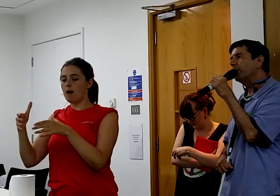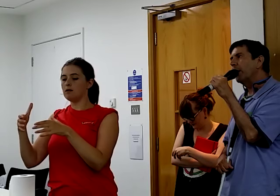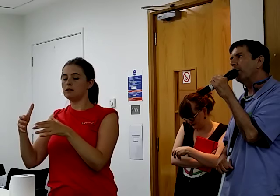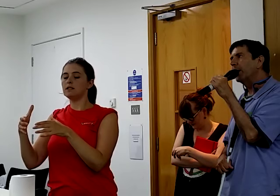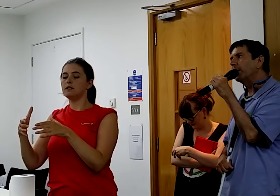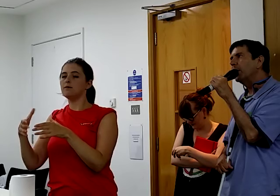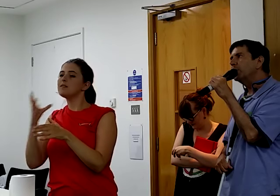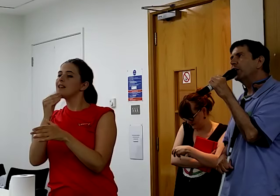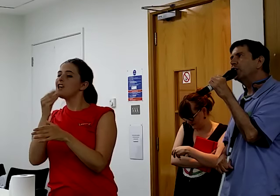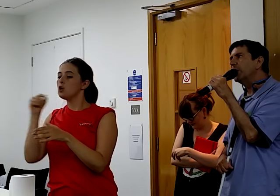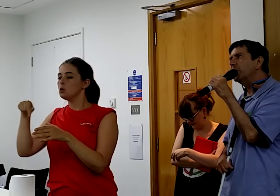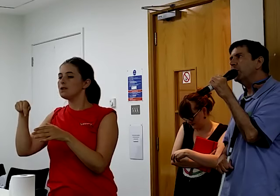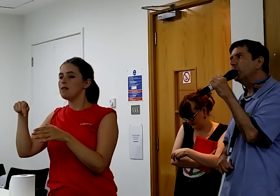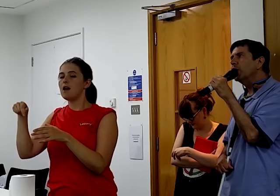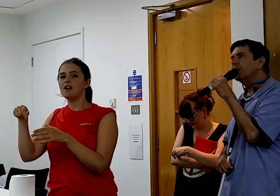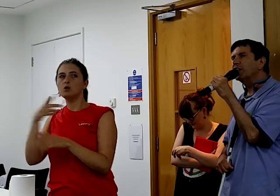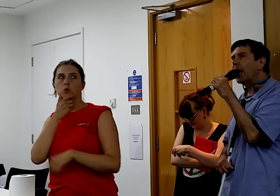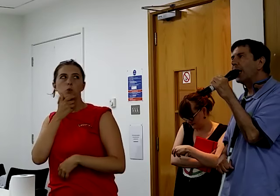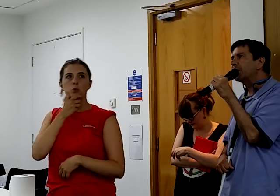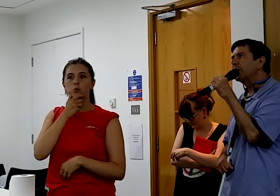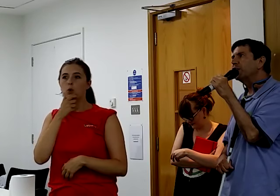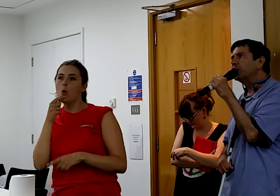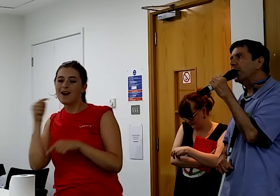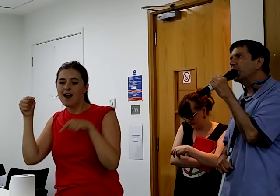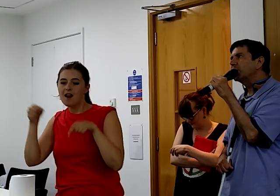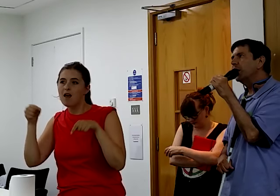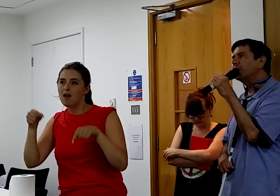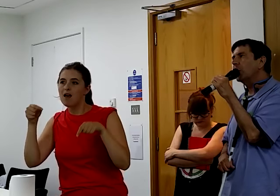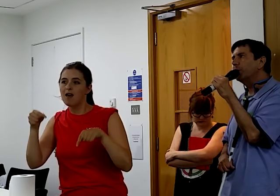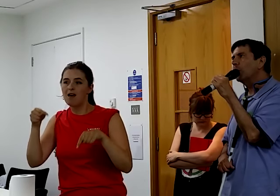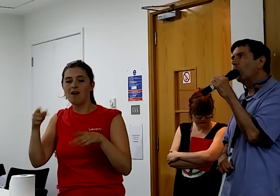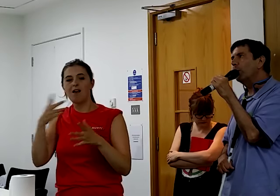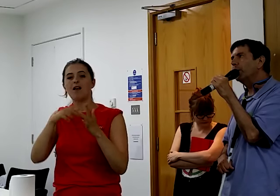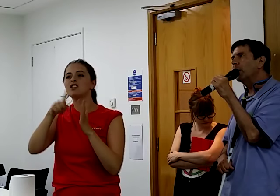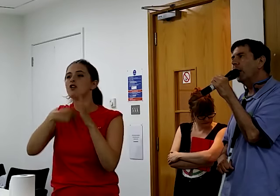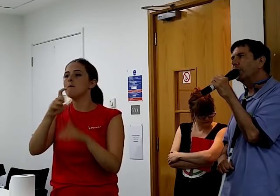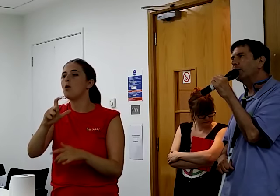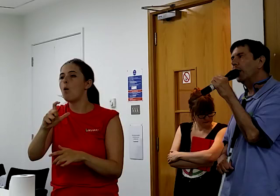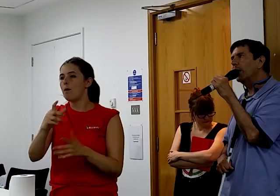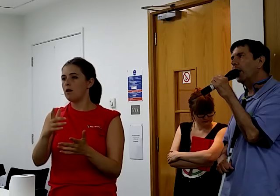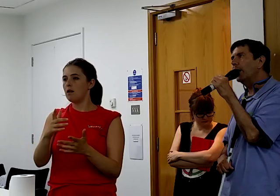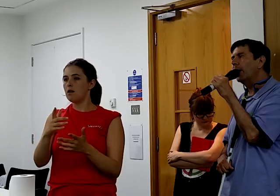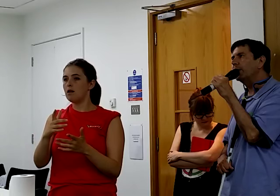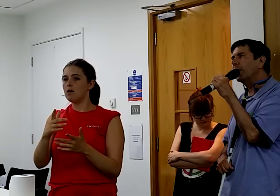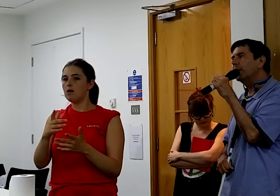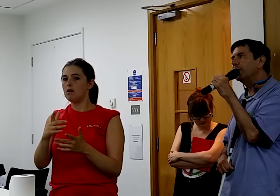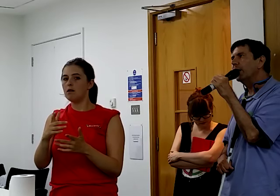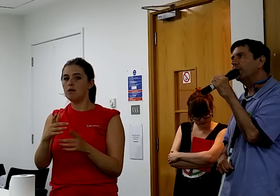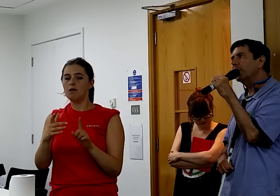the referendum campaign, to continue the attacks, the digs at Jeremy Corbyn